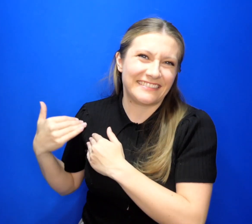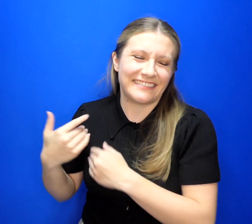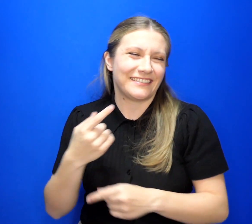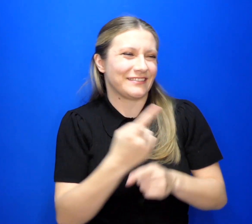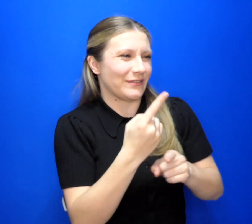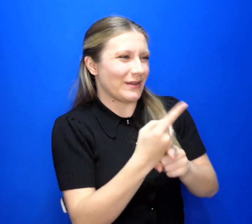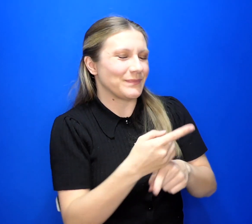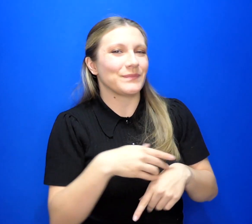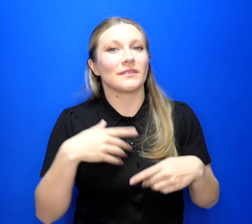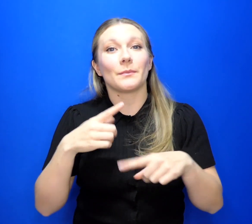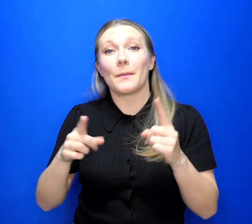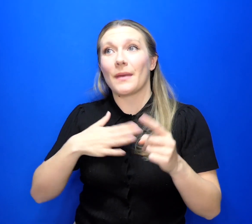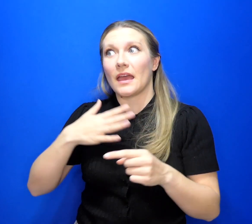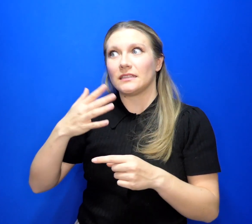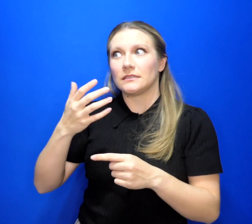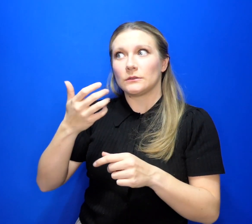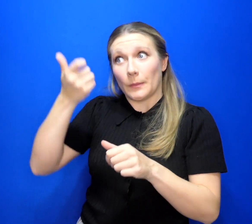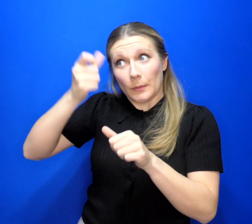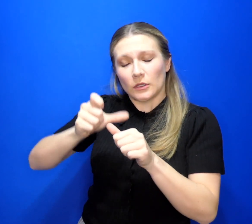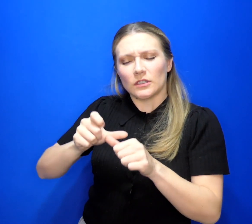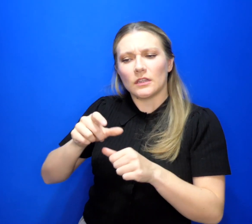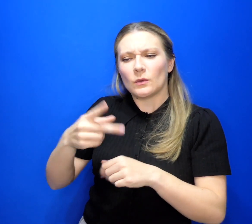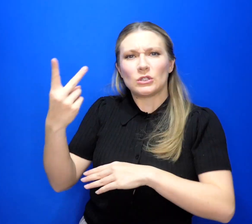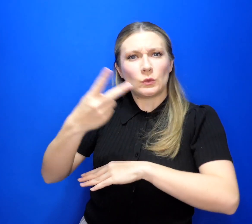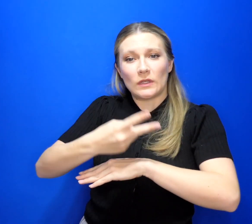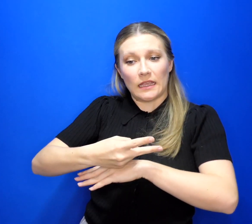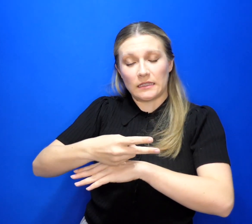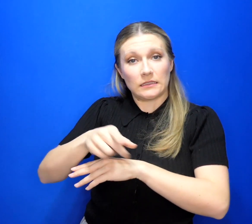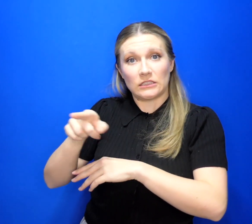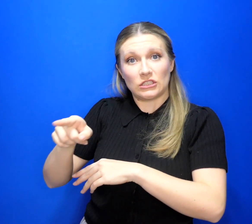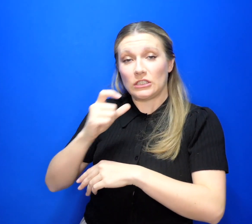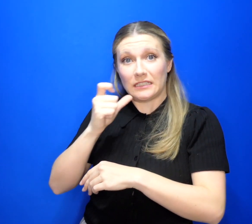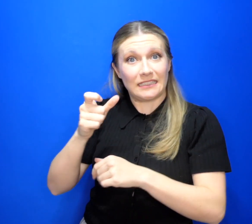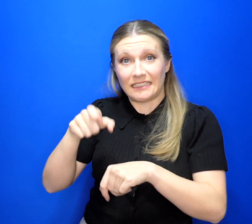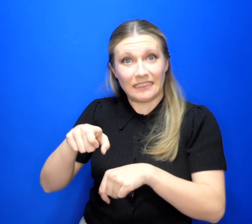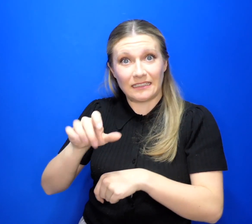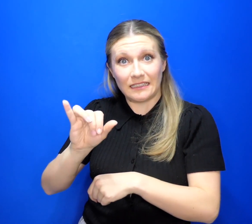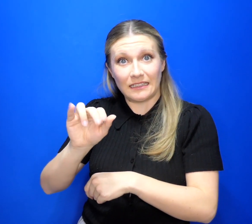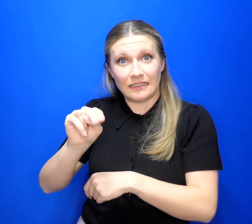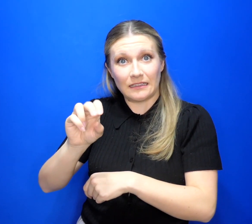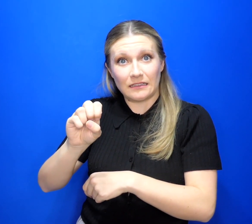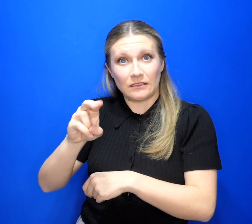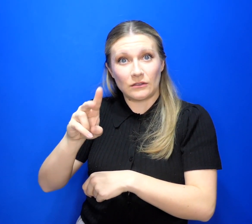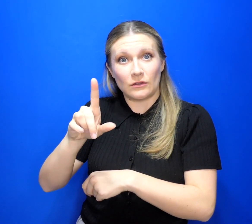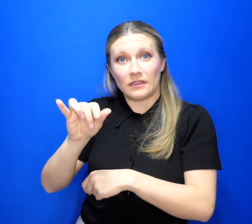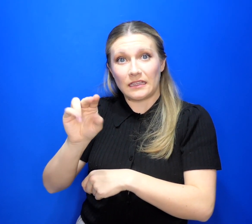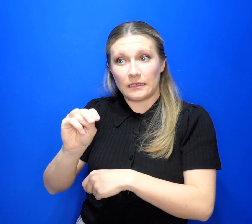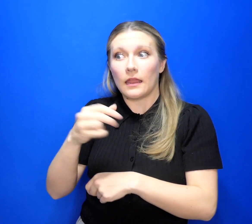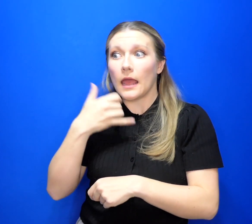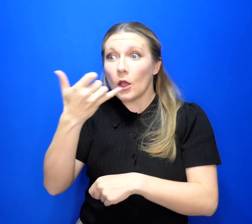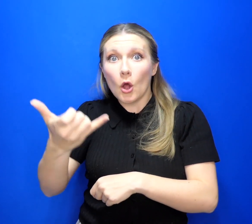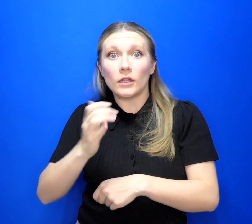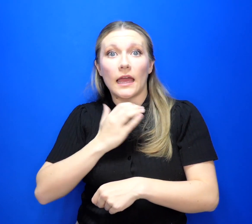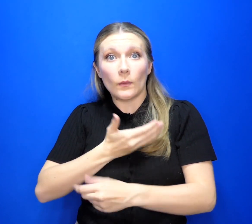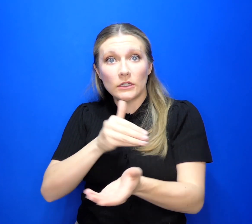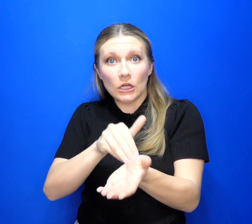But my recollection is there were 2 days where Arden didn't need insulin. And I've told this story before, called our pediatrician, who's a